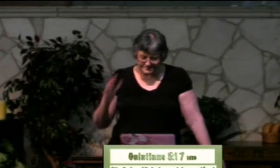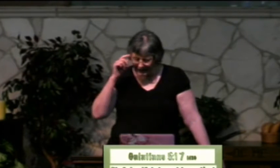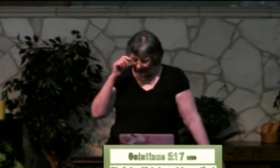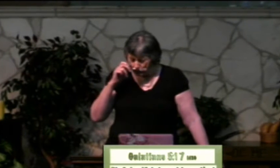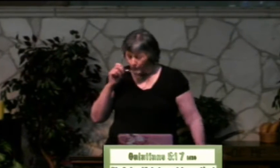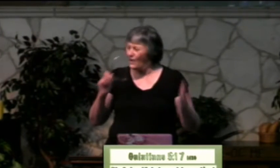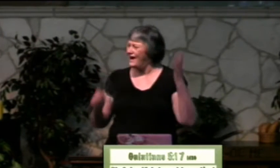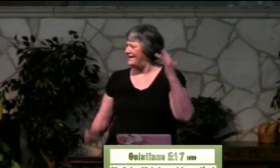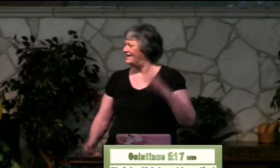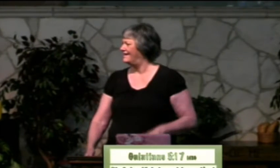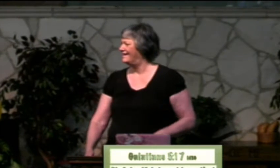Why?